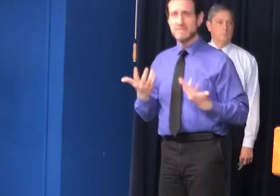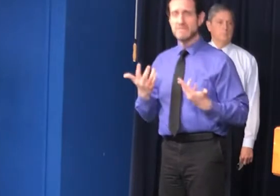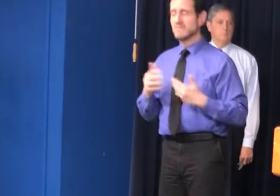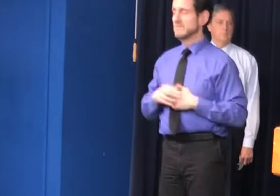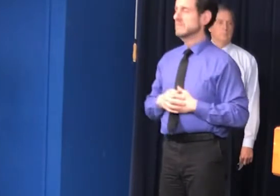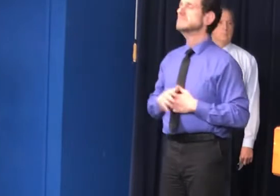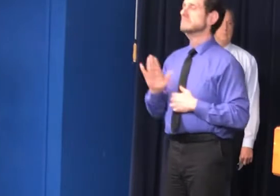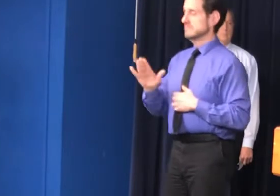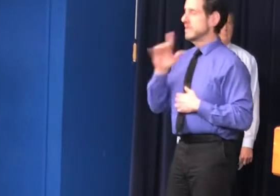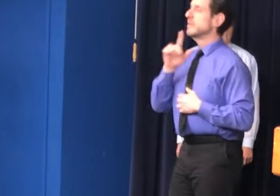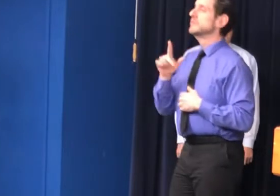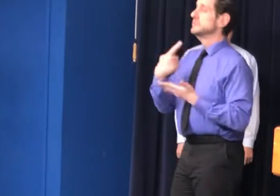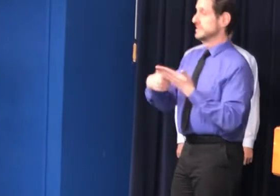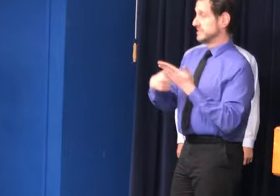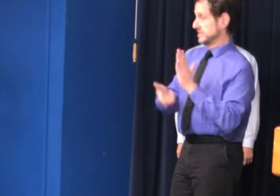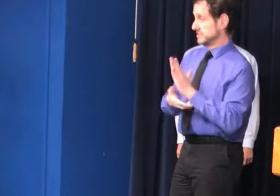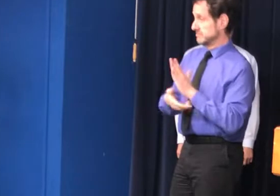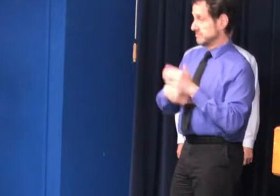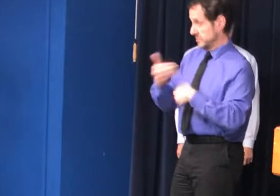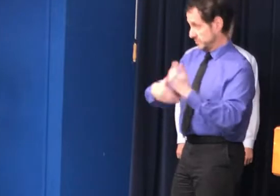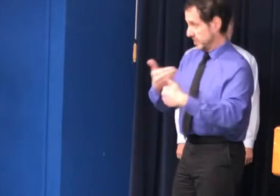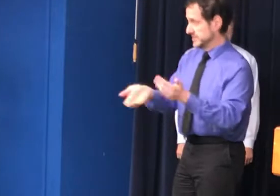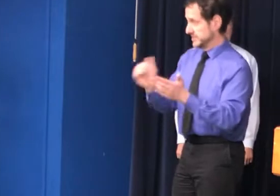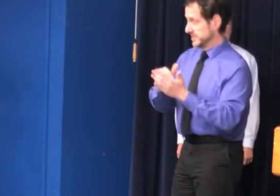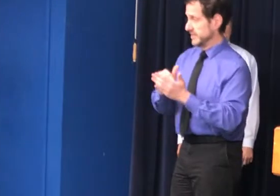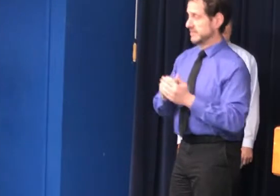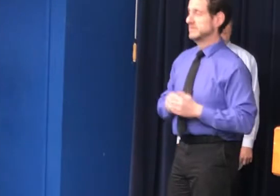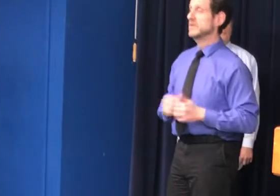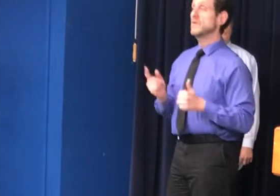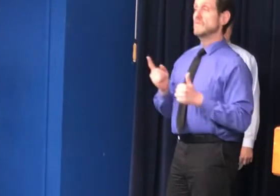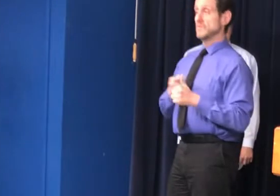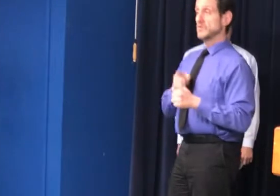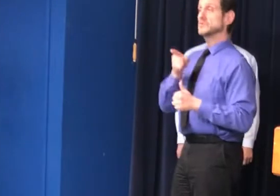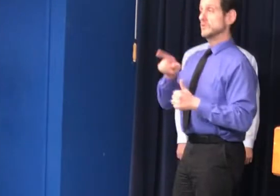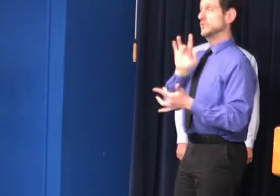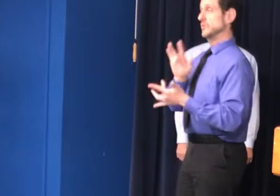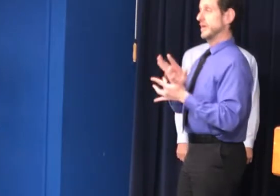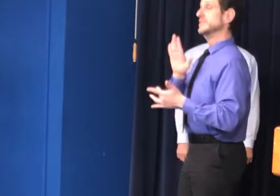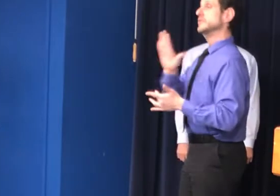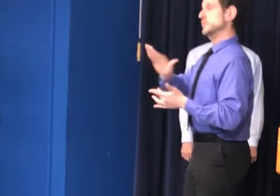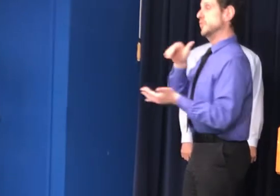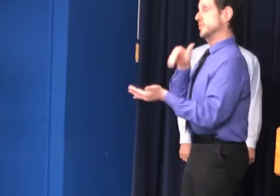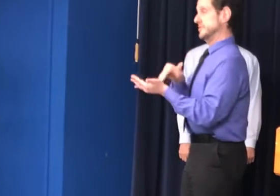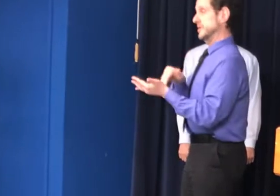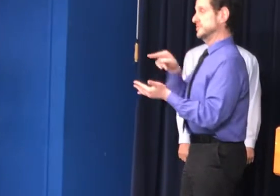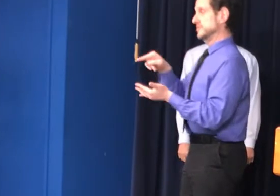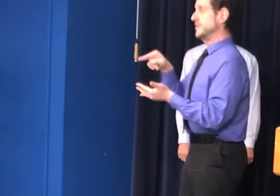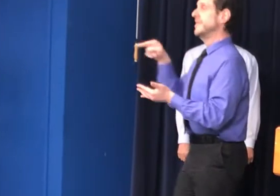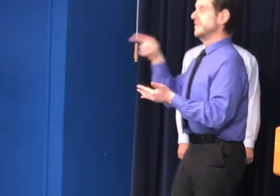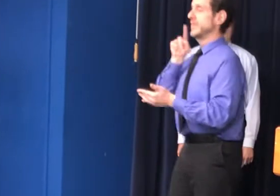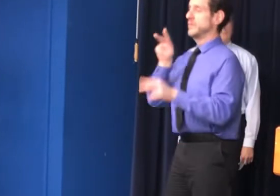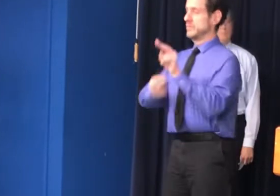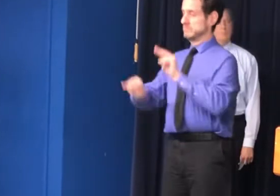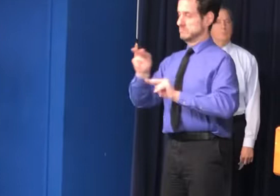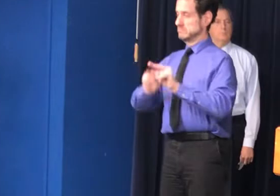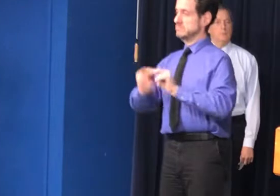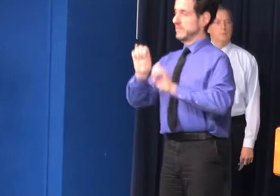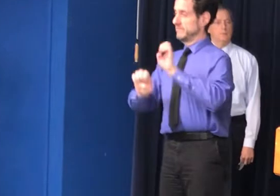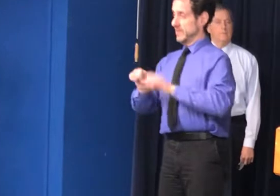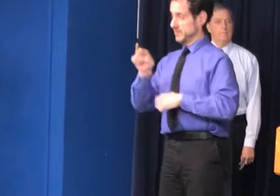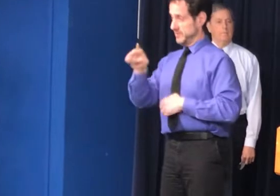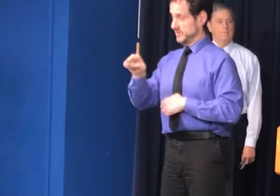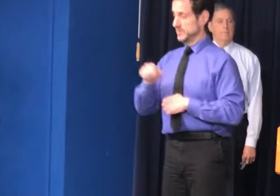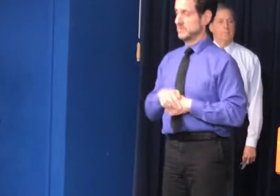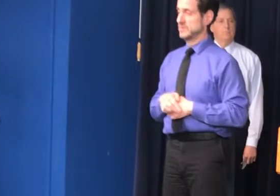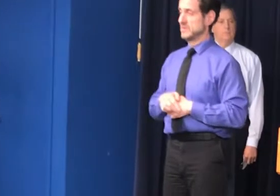Let's review the process. Again, it still starts with your clinician. The clinicians will evaluate you. That